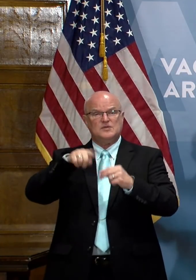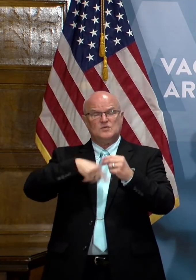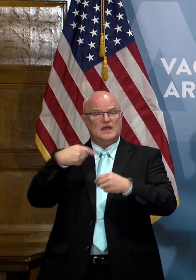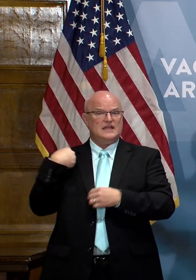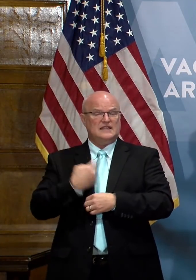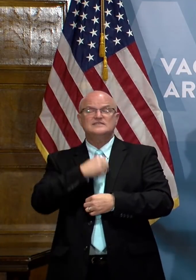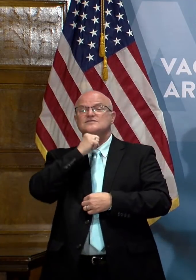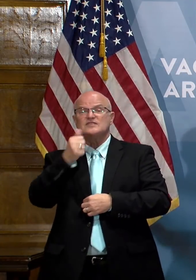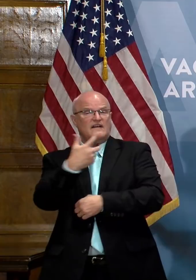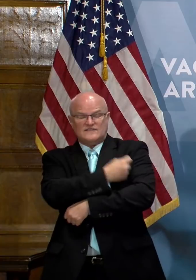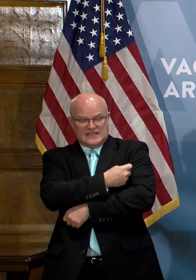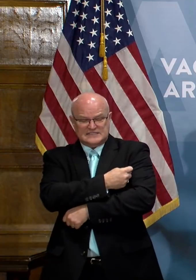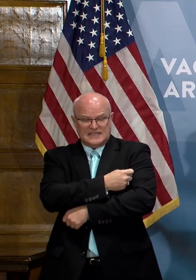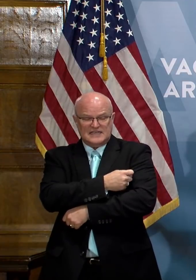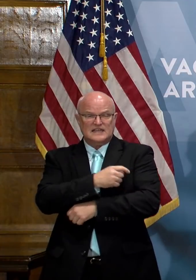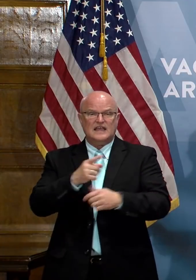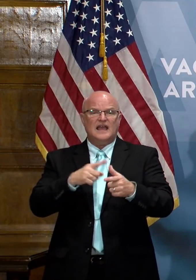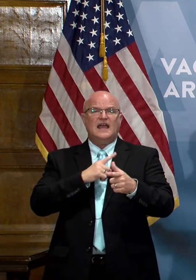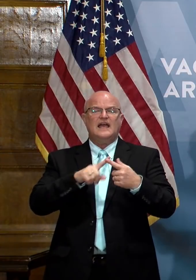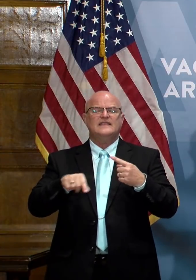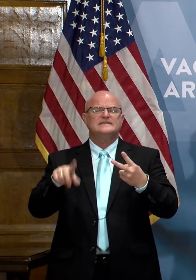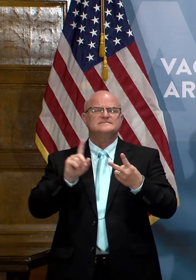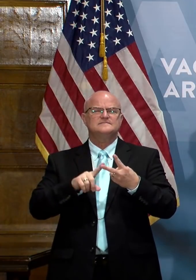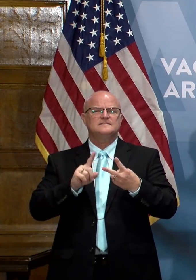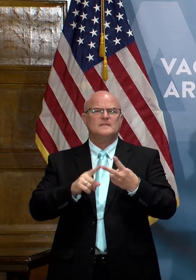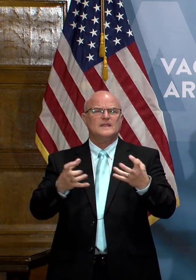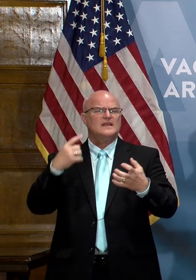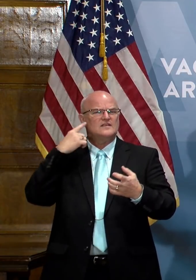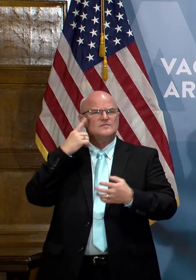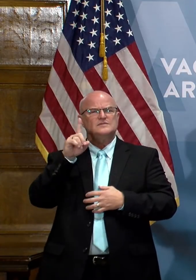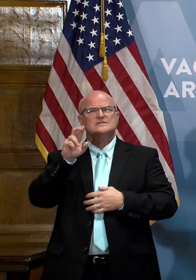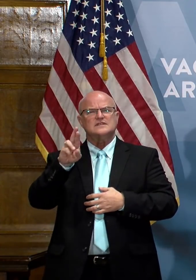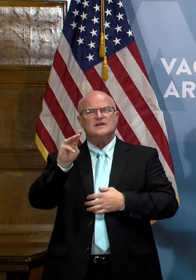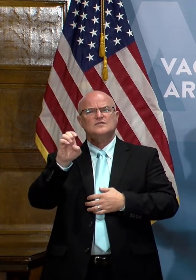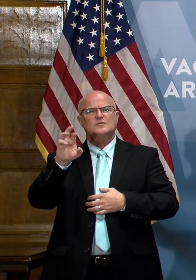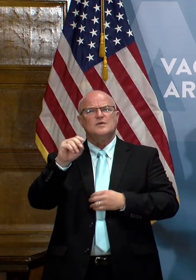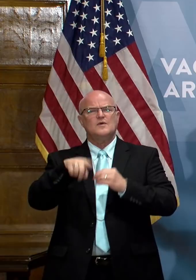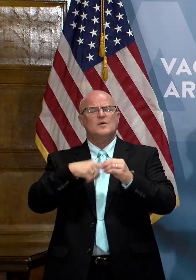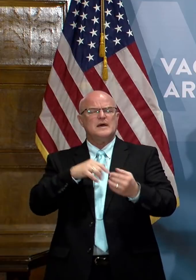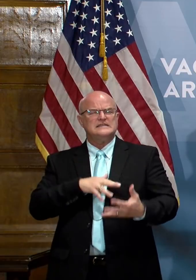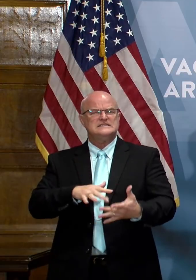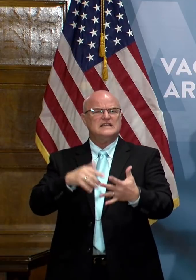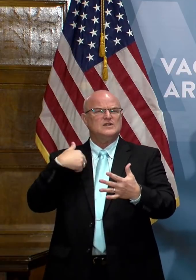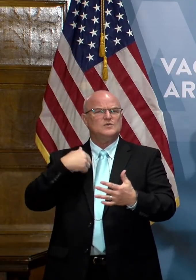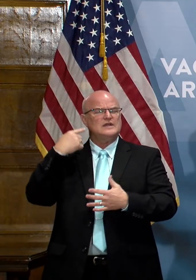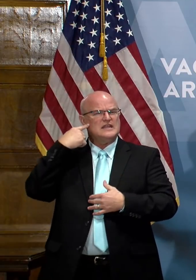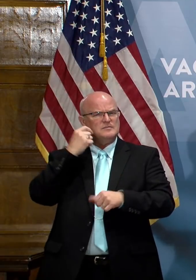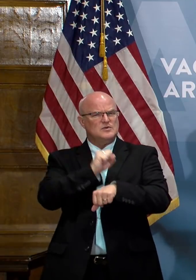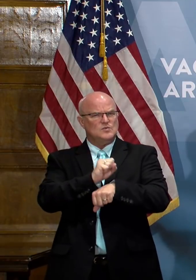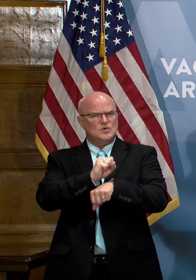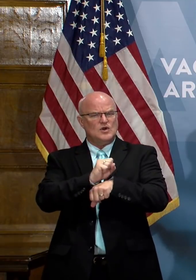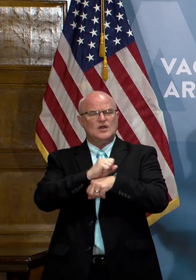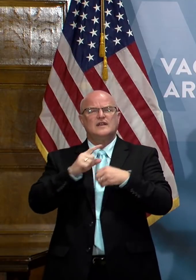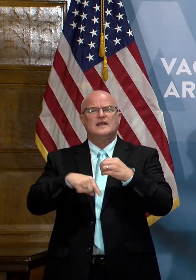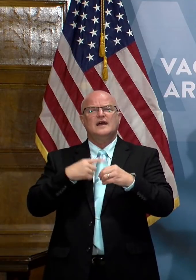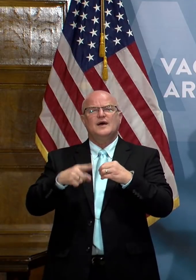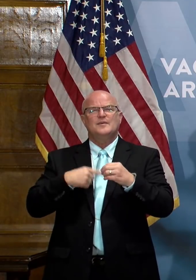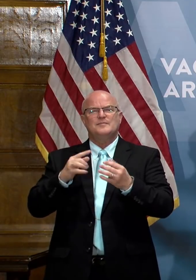not vaccinated? And then topic 2, we'd like to hear from Dr. Romero on a study that we hear he's been working on